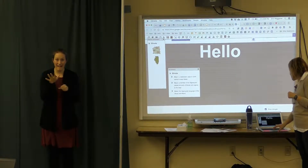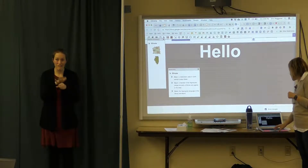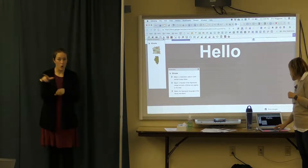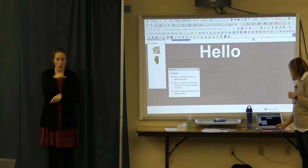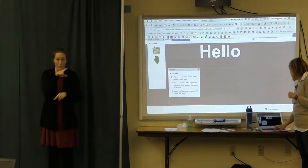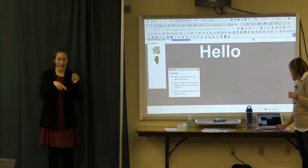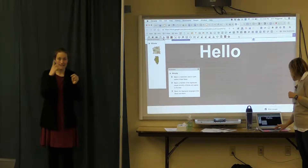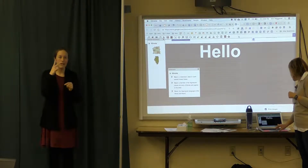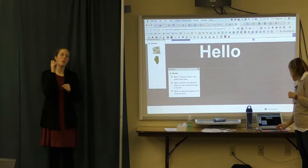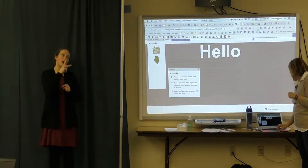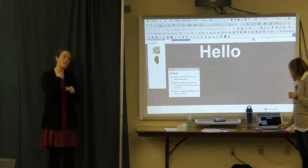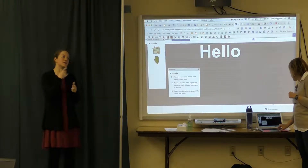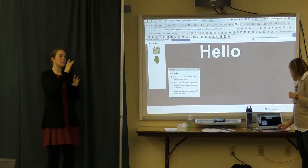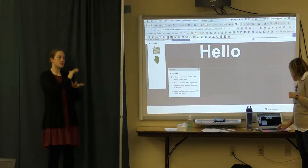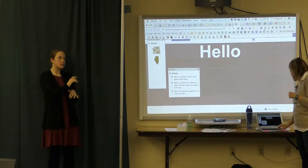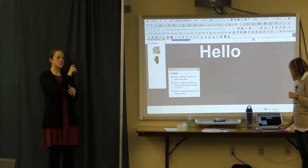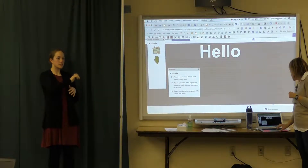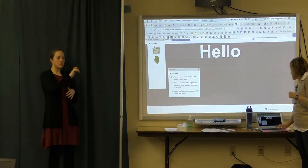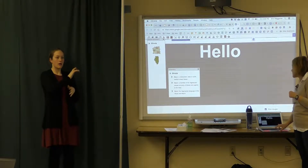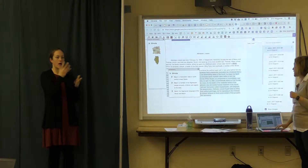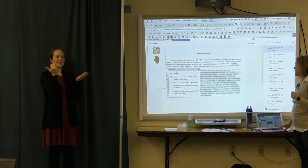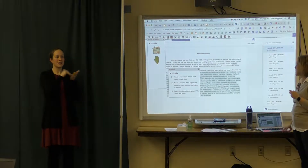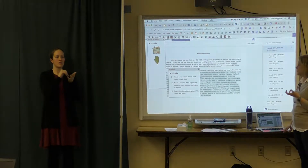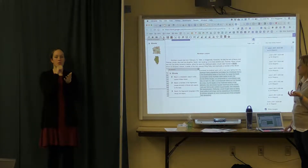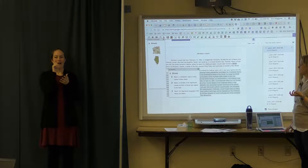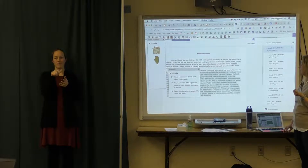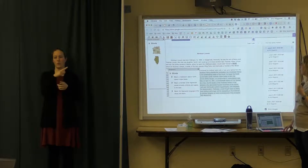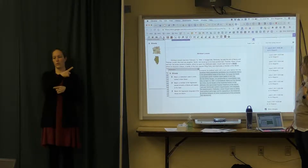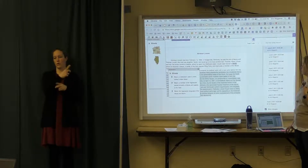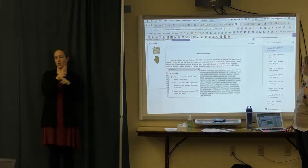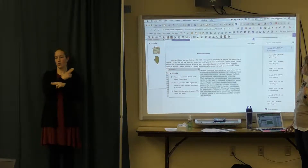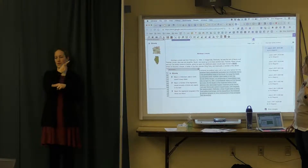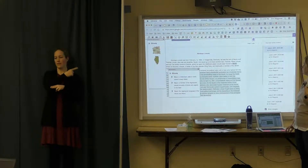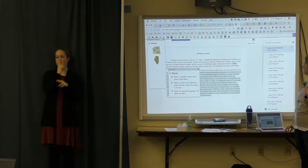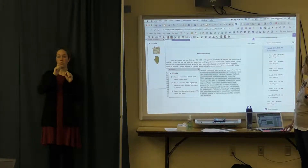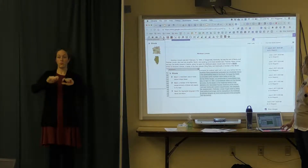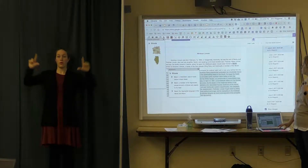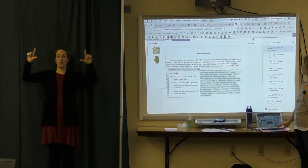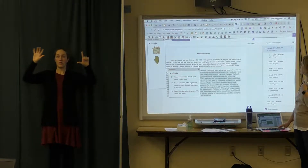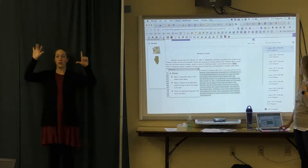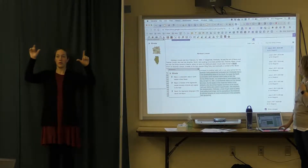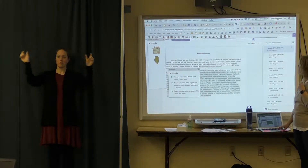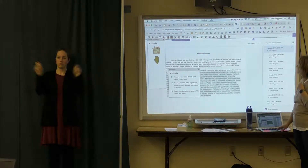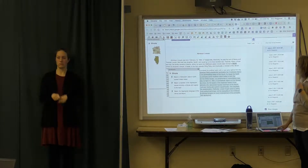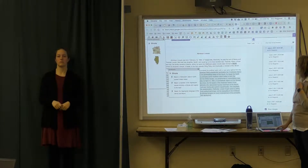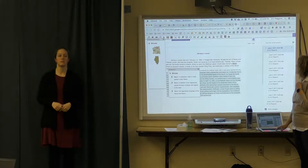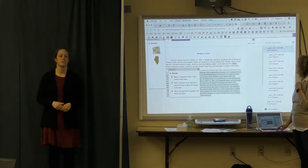can just click the Crafty Text again and it just goes away.